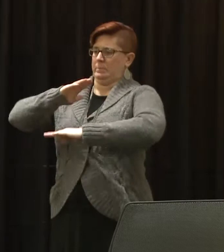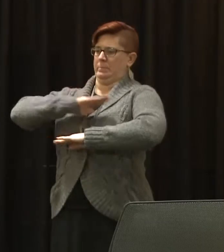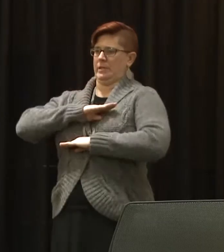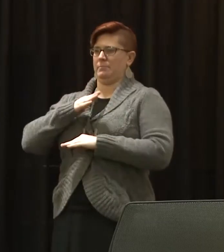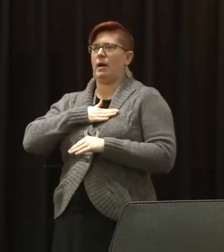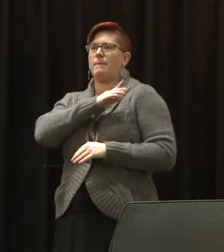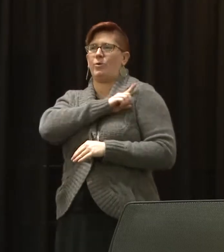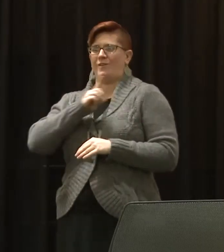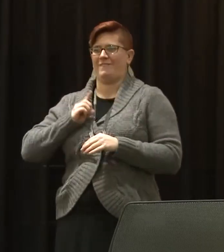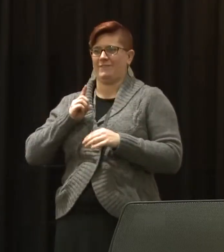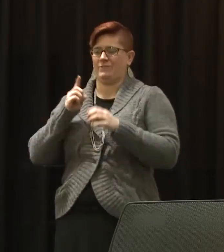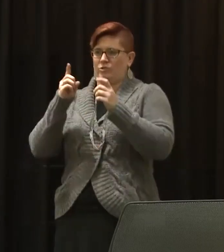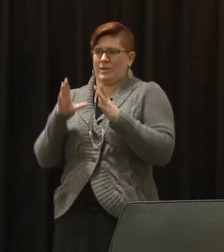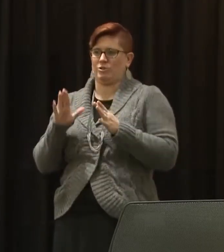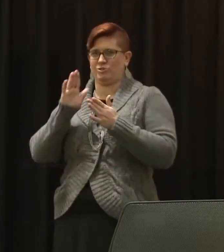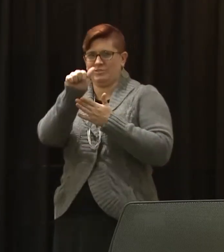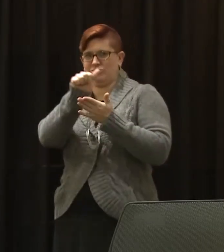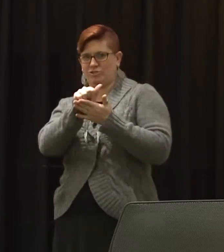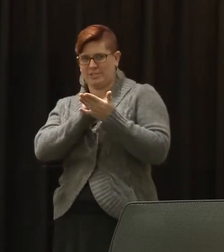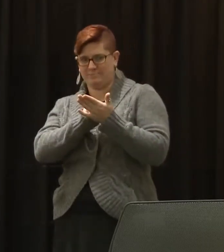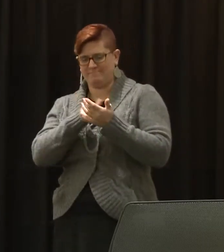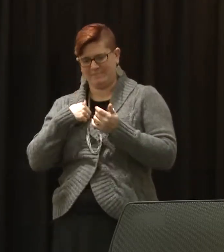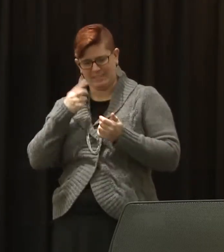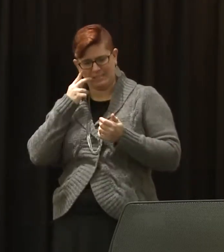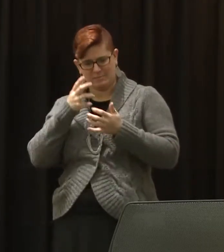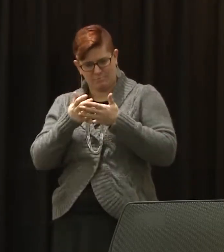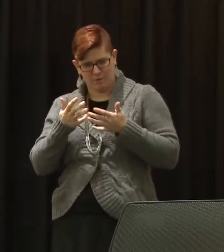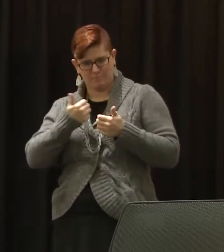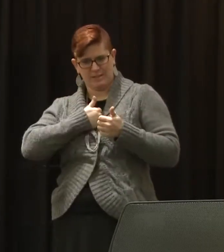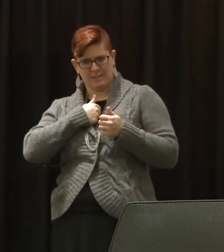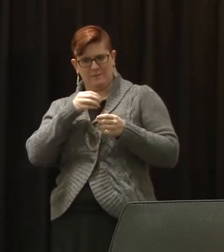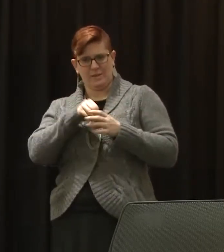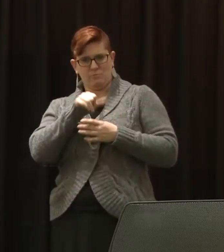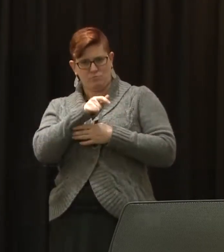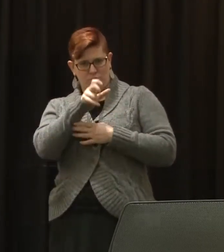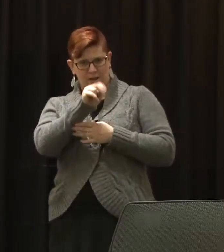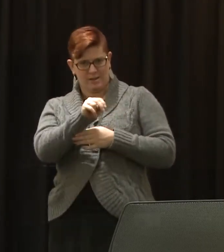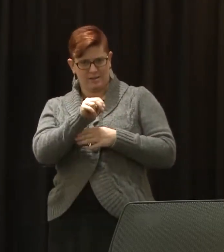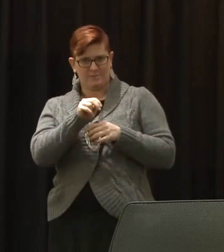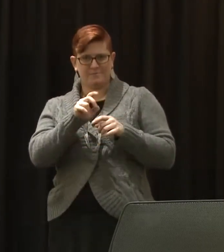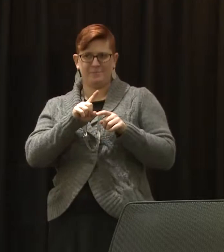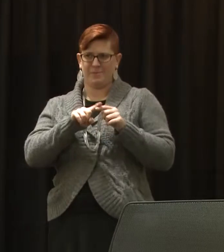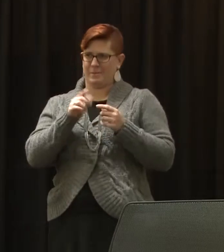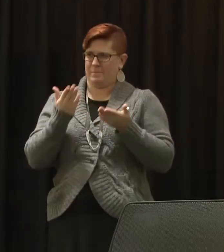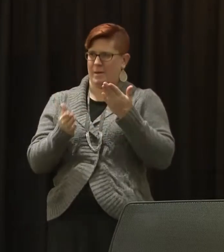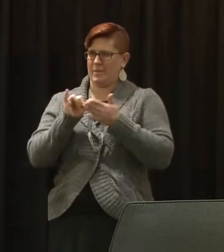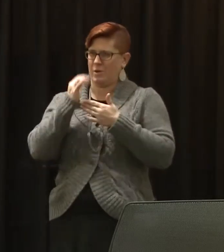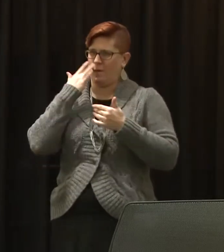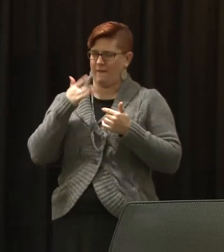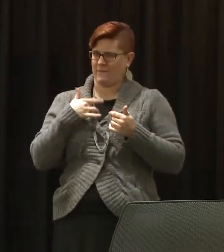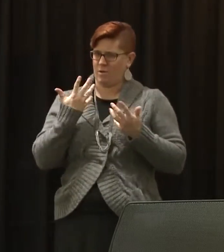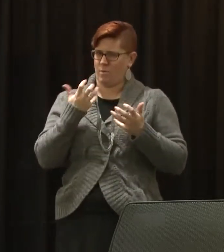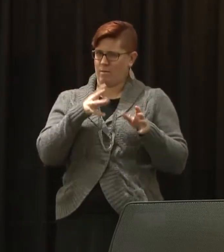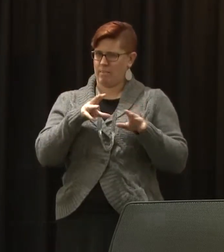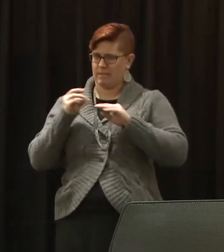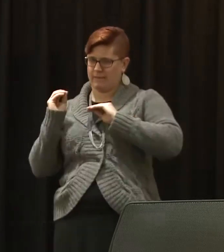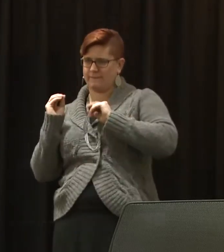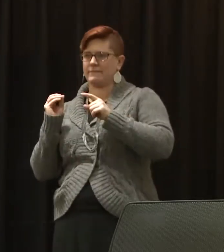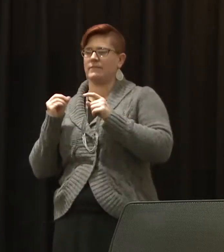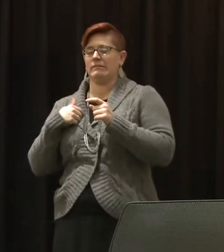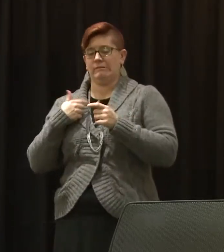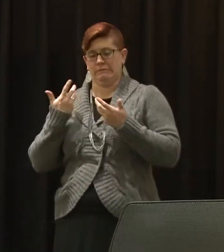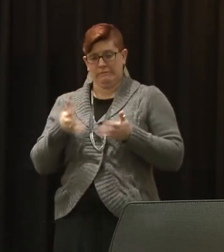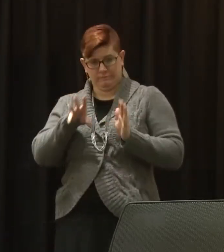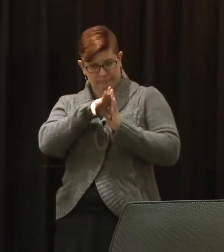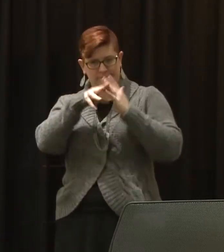see so much of myself in Brian, but perhaps that is why I find myself wanting to leave. Once I have sufficient footage, I move on, declining